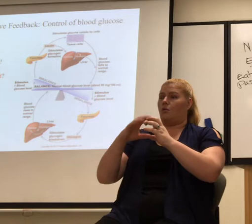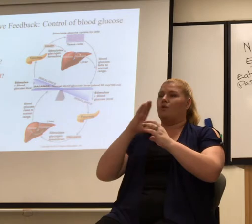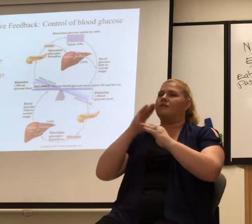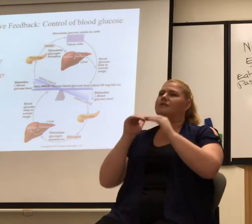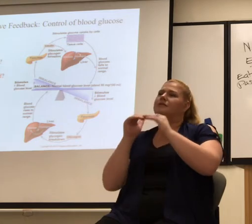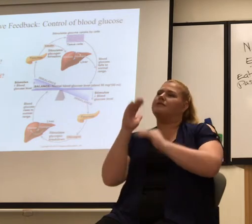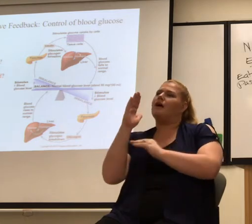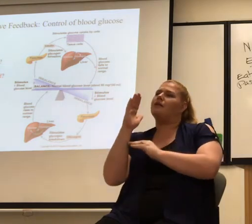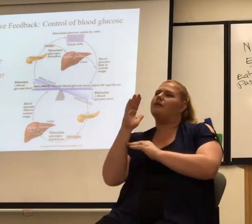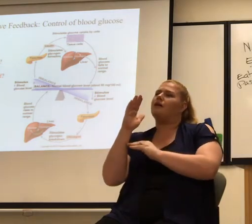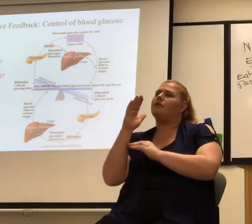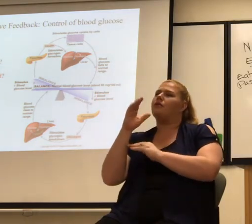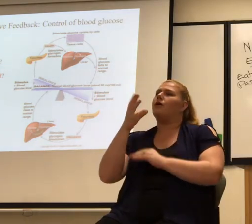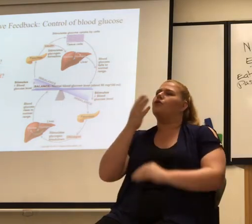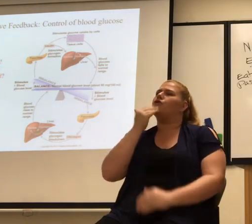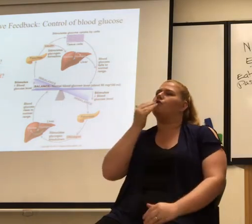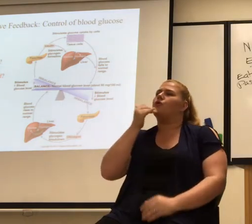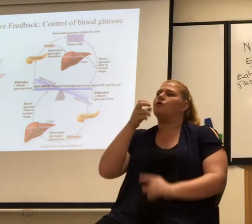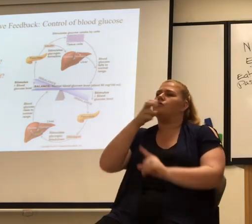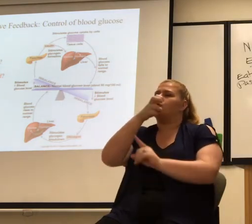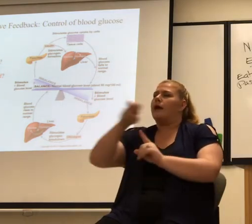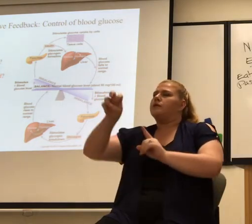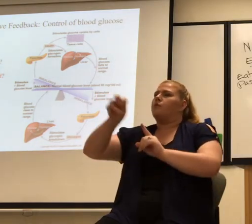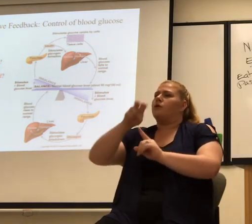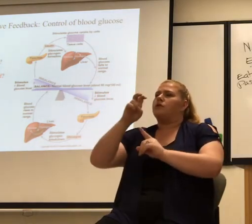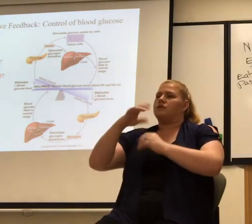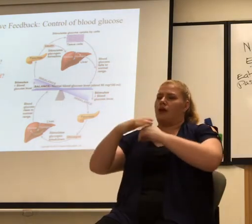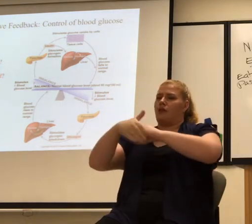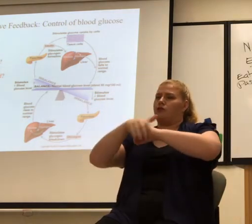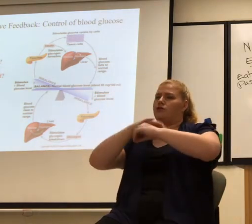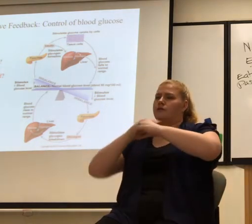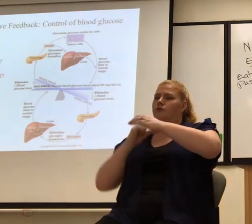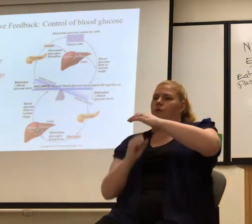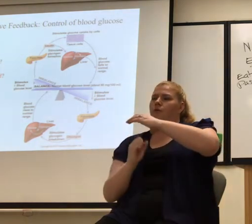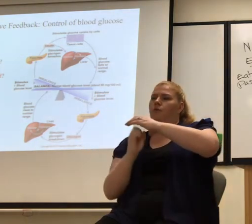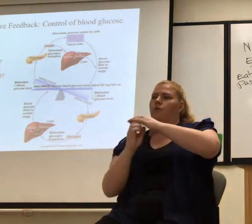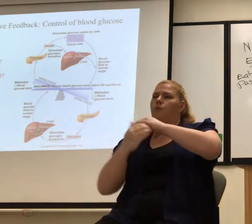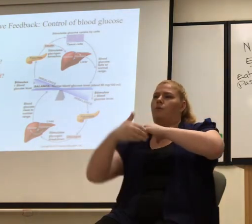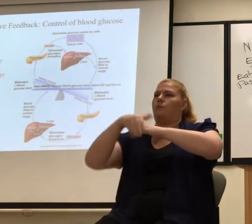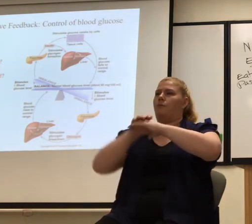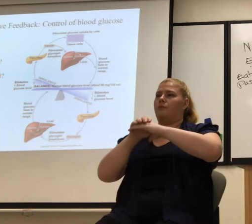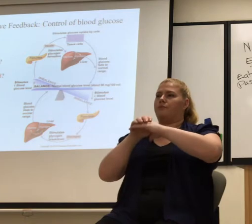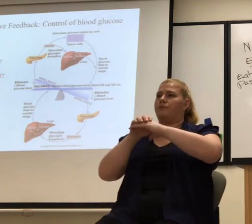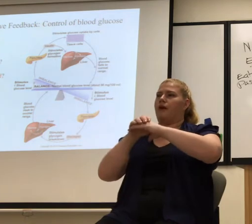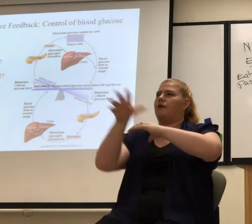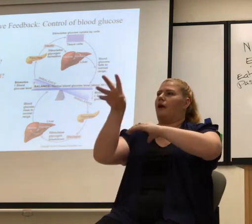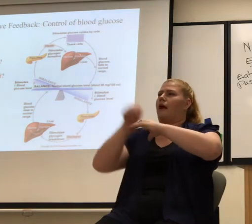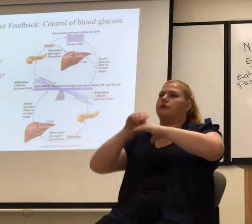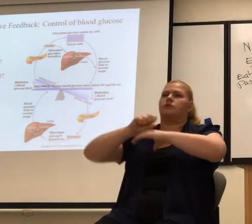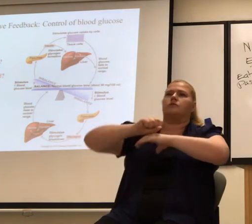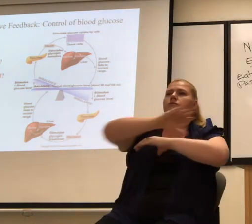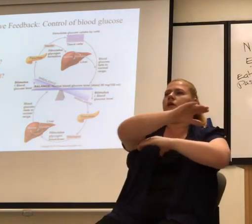surface so it can take up the glucose. Okay. So basically all this stuff I'm describing,